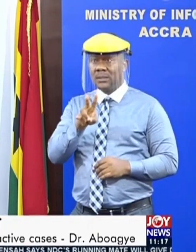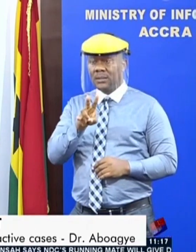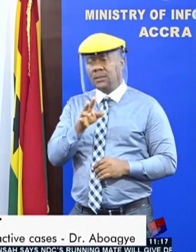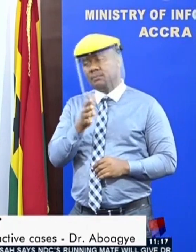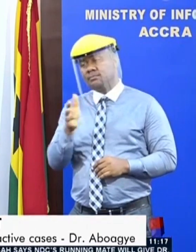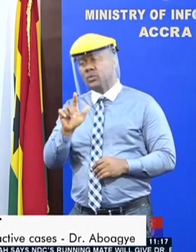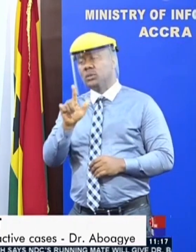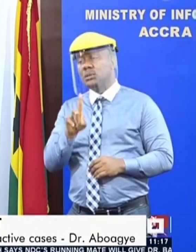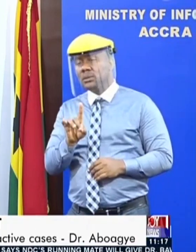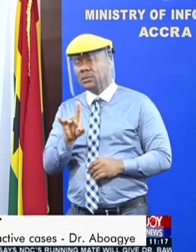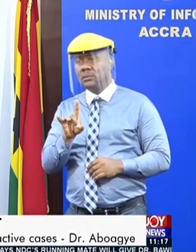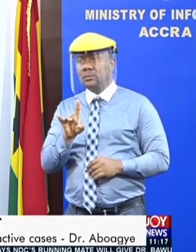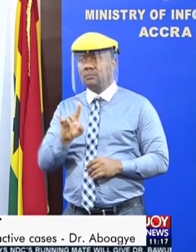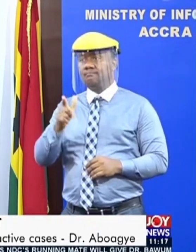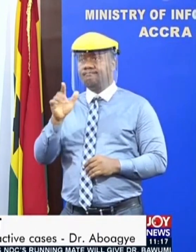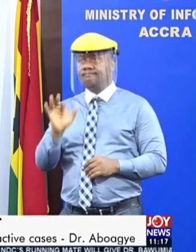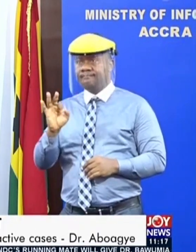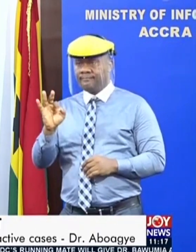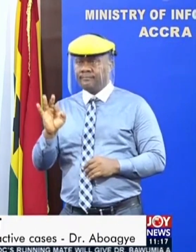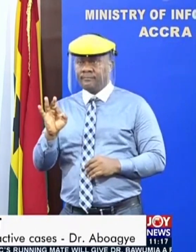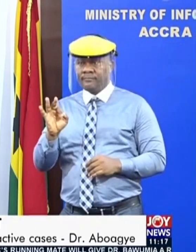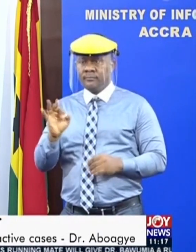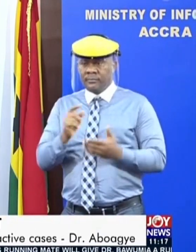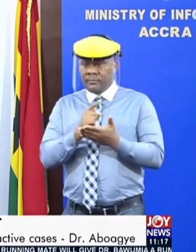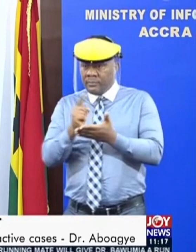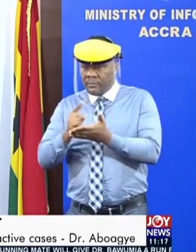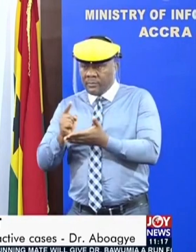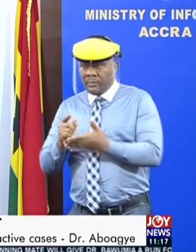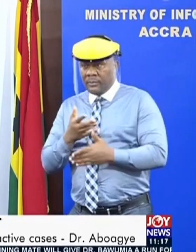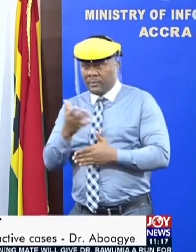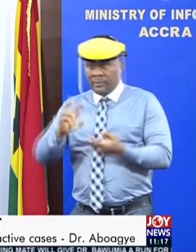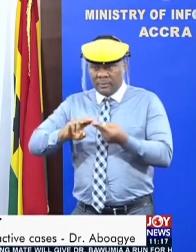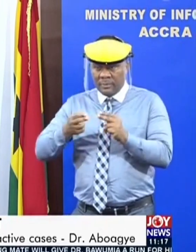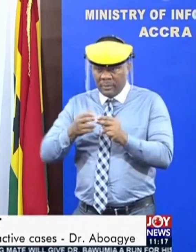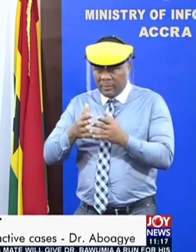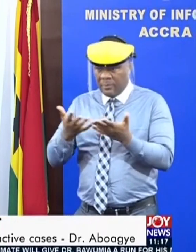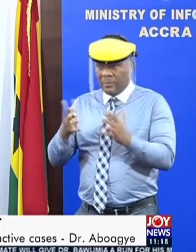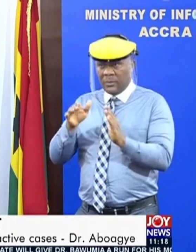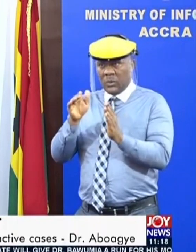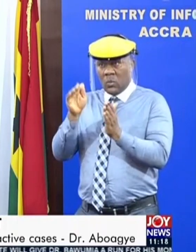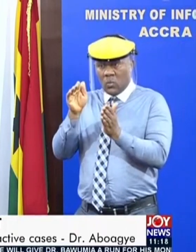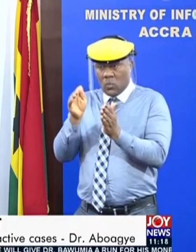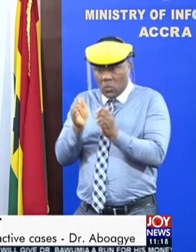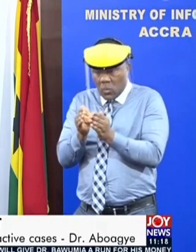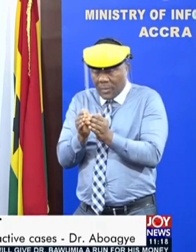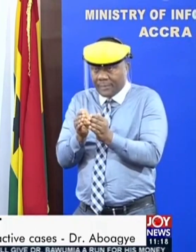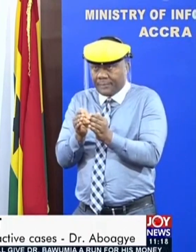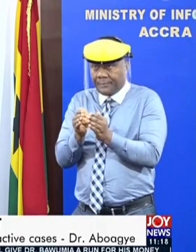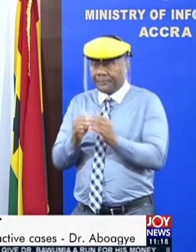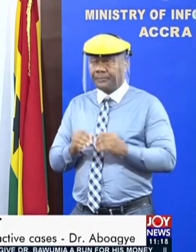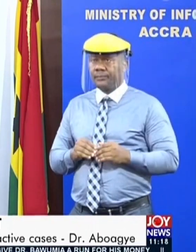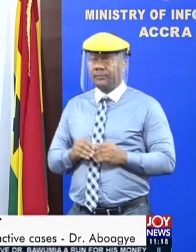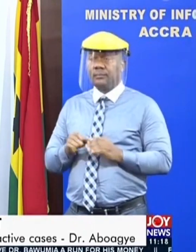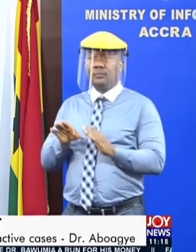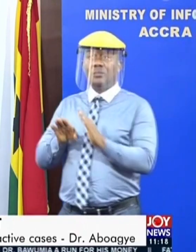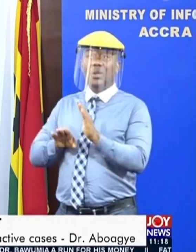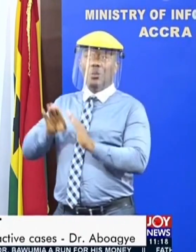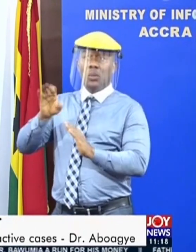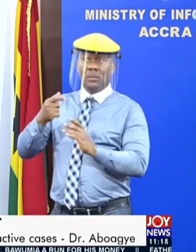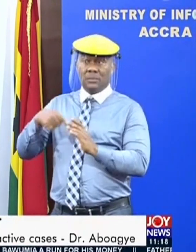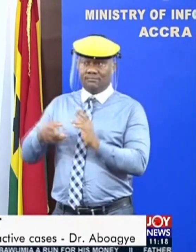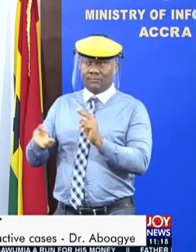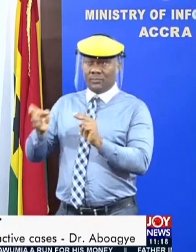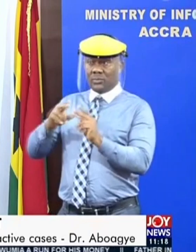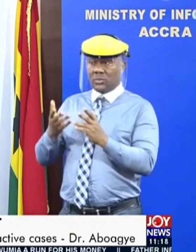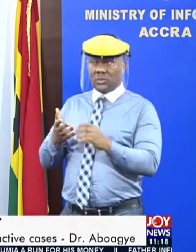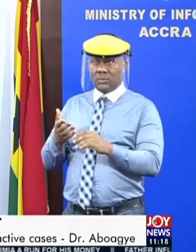week, 28th week, 29th week, the numbers are significantly down, whilst we had the peak in the peak. If you look